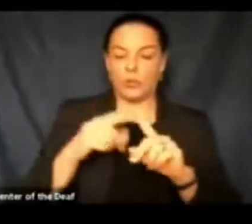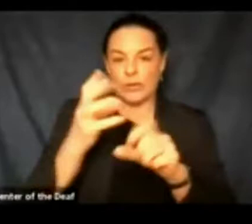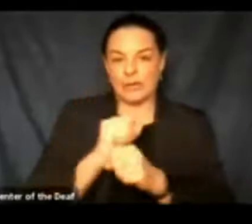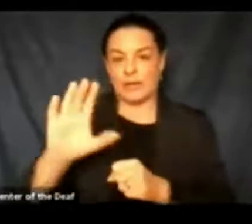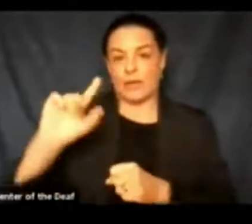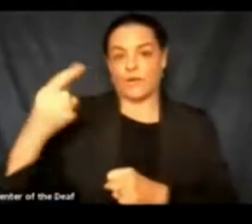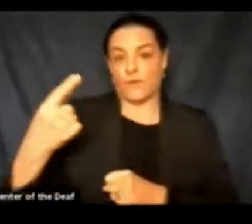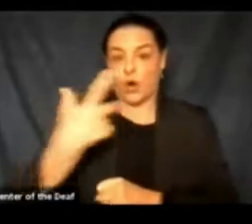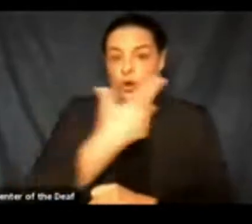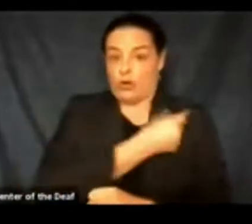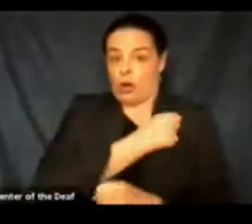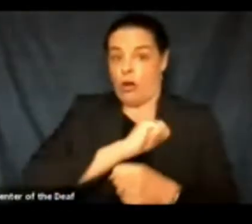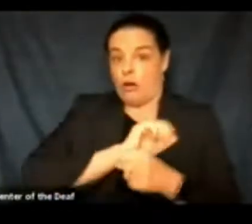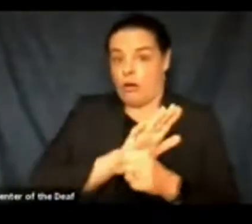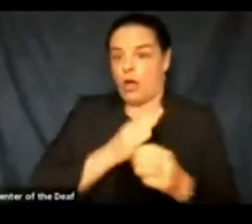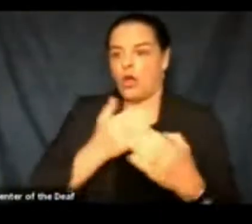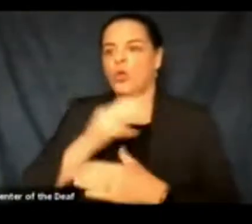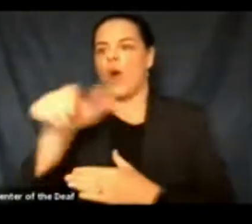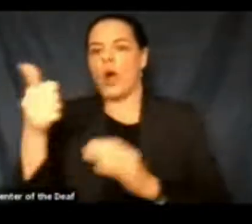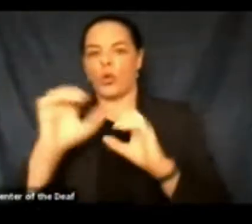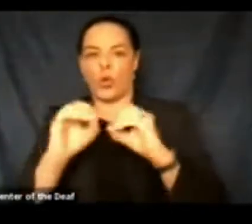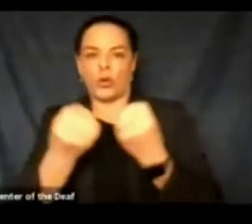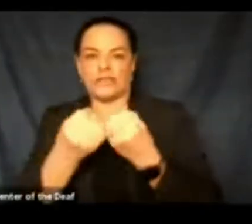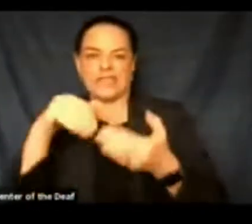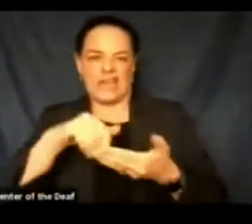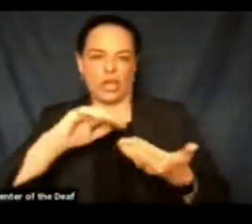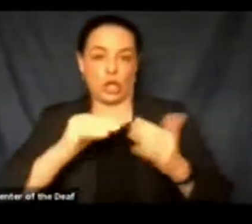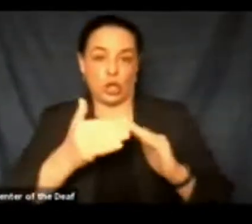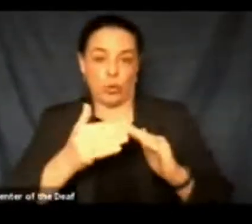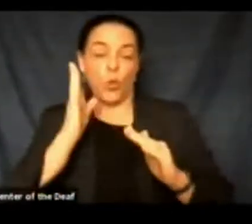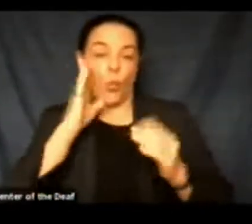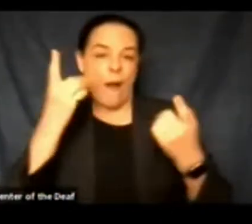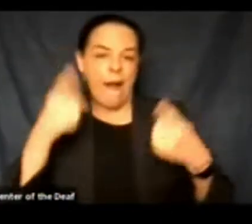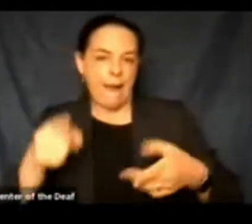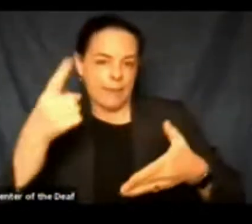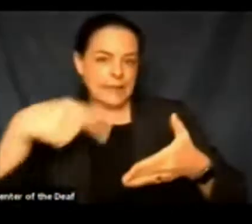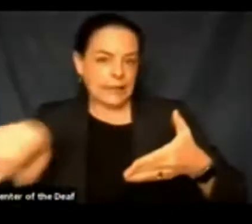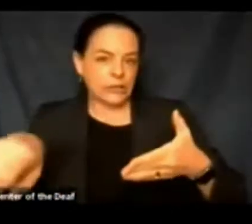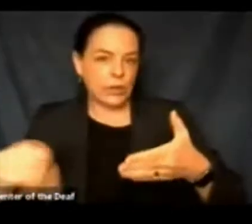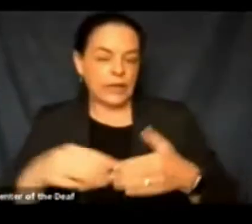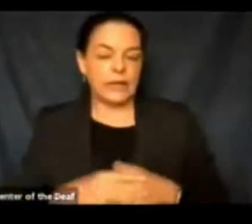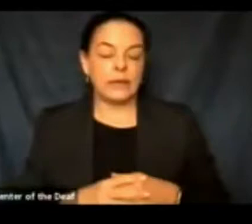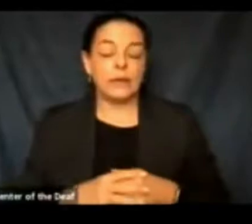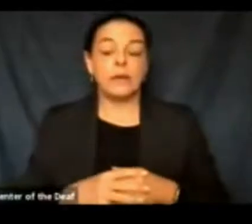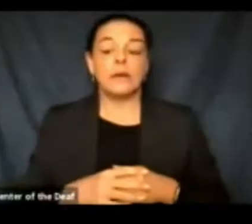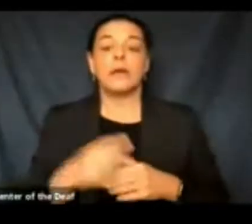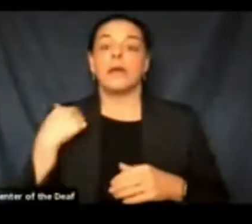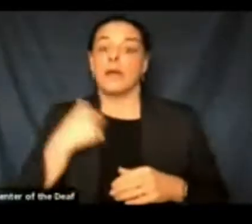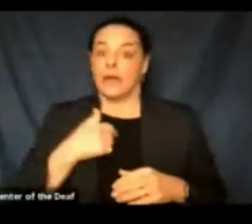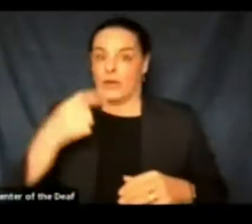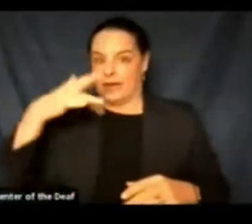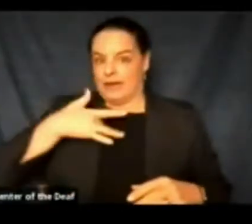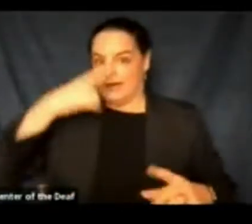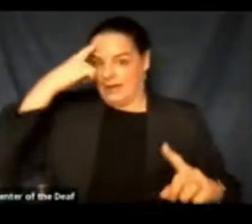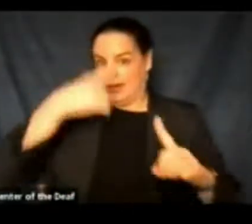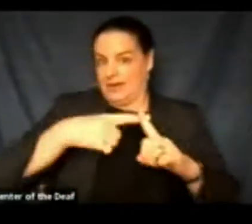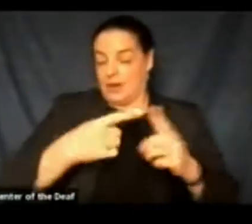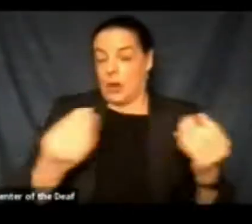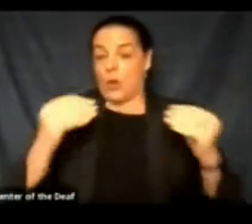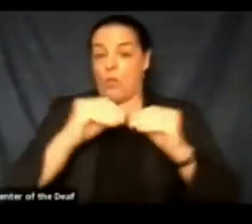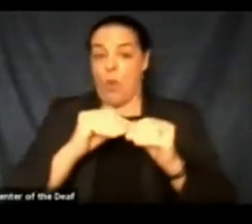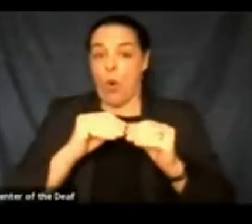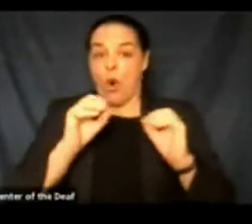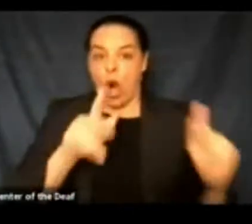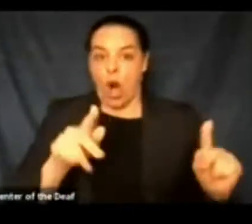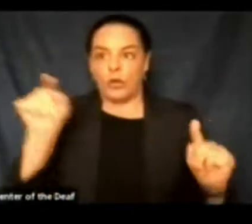first doses through other organizations in our community next week. We are encouraged that more opportunities outside of public health are